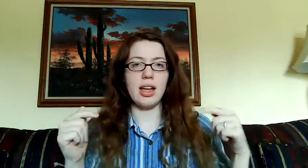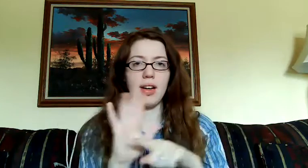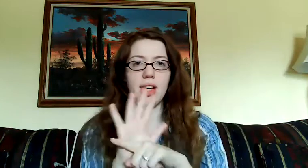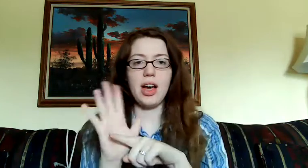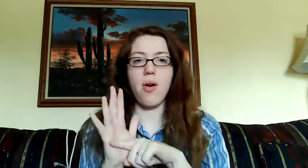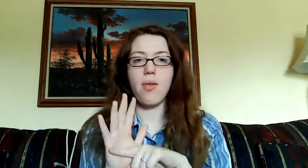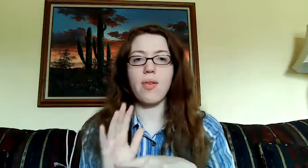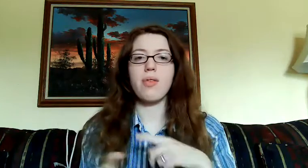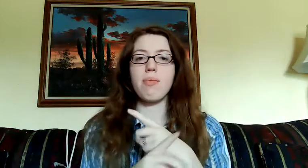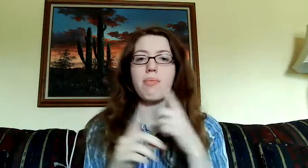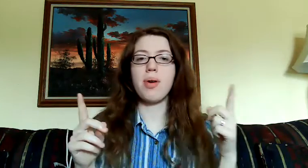video, but